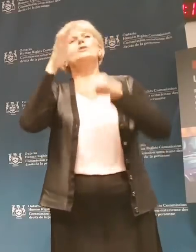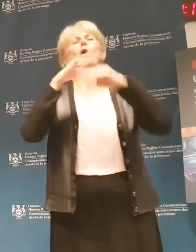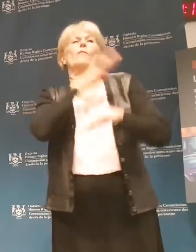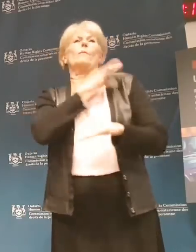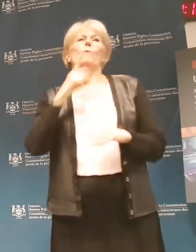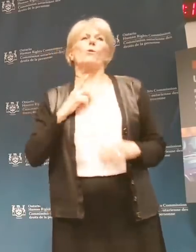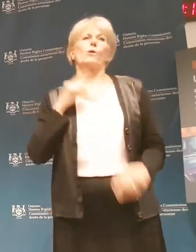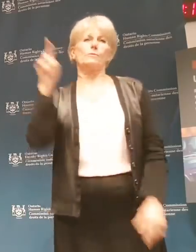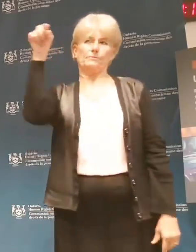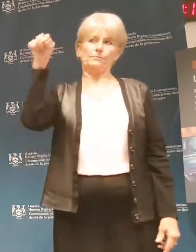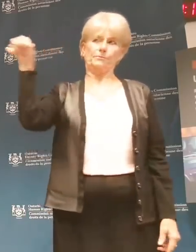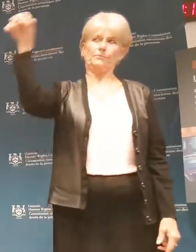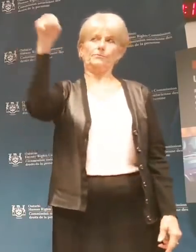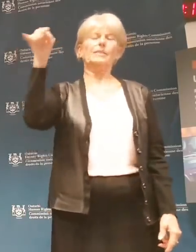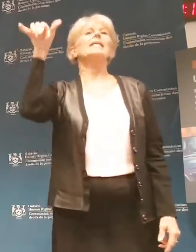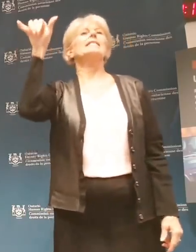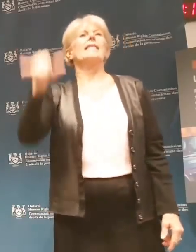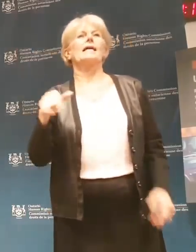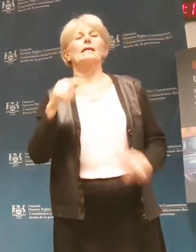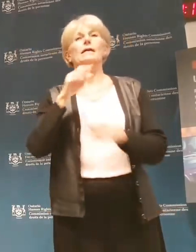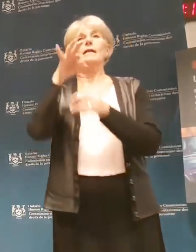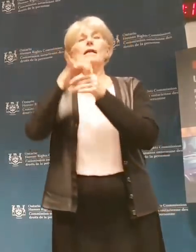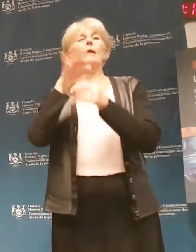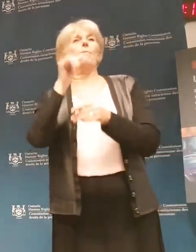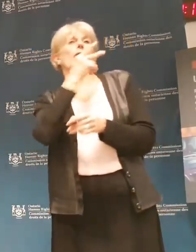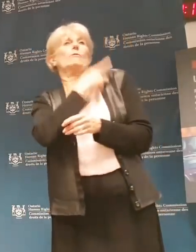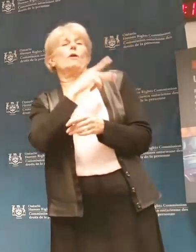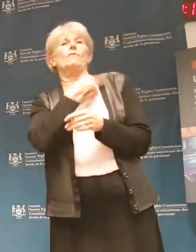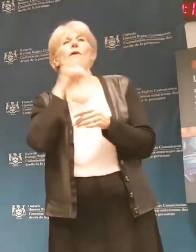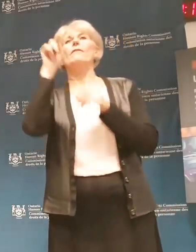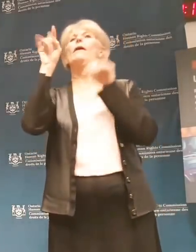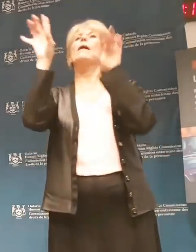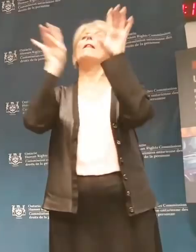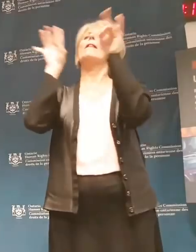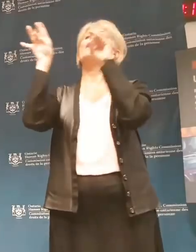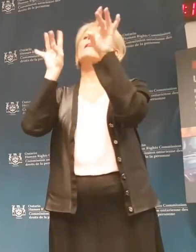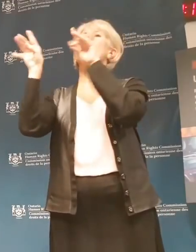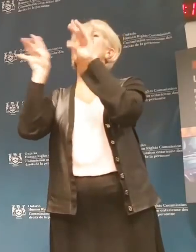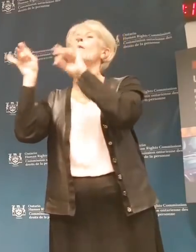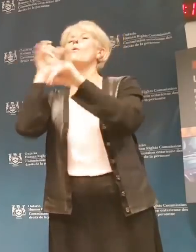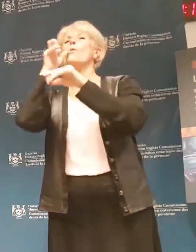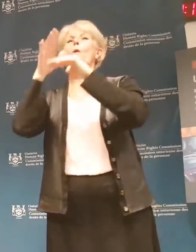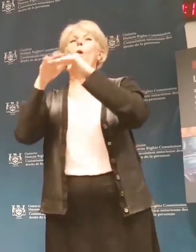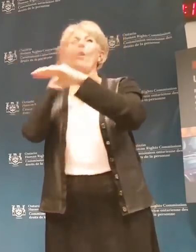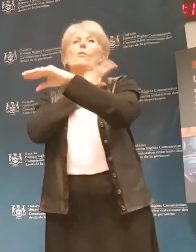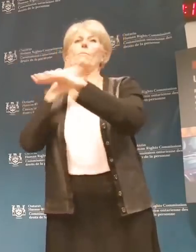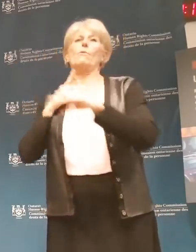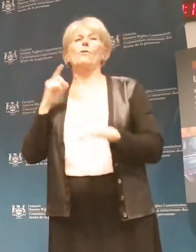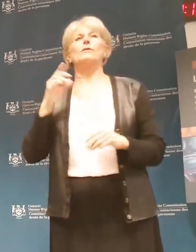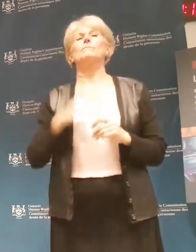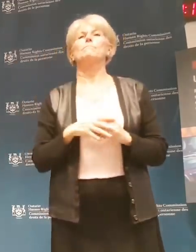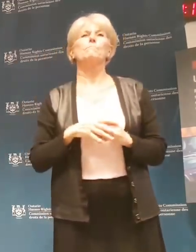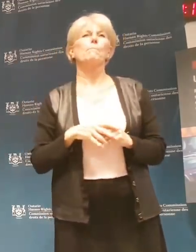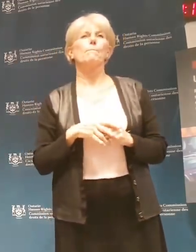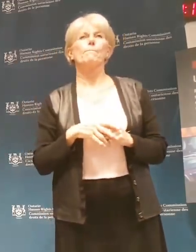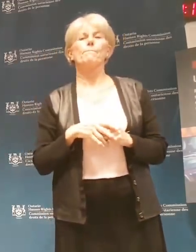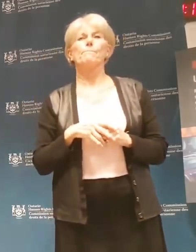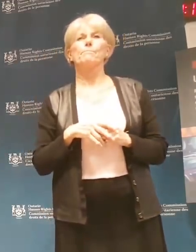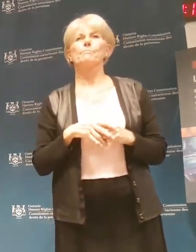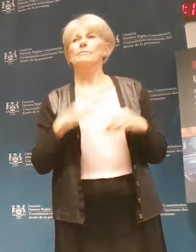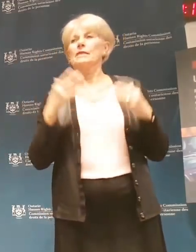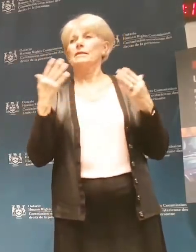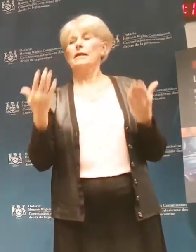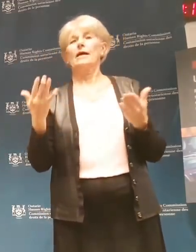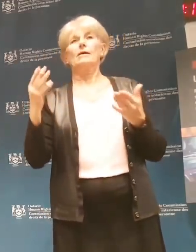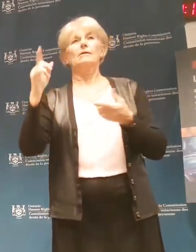of the board is mainly directed by the province. They choose, the freedom appointed who is going to sit at that board. And then now with